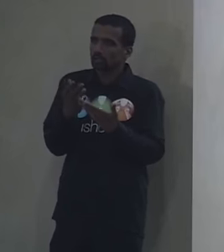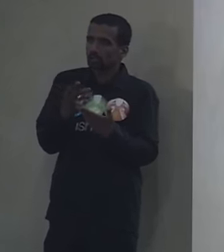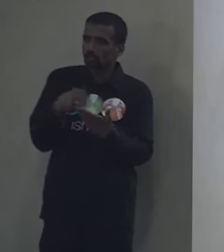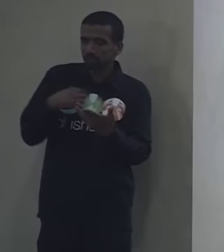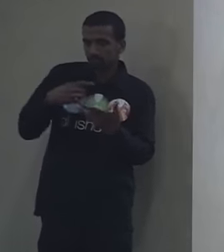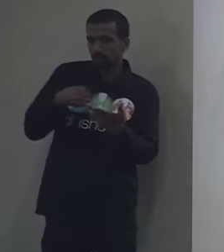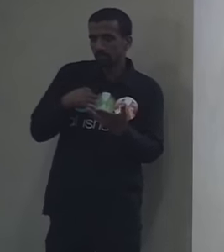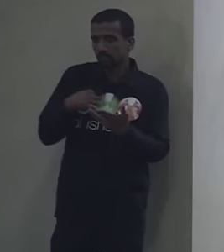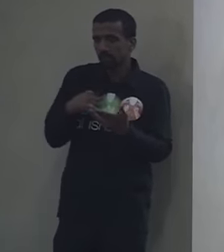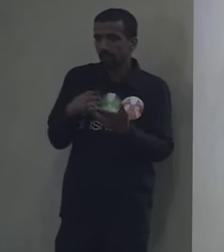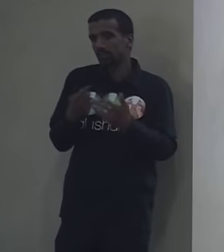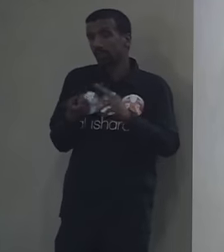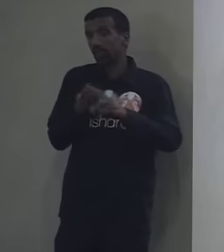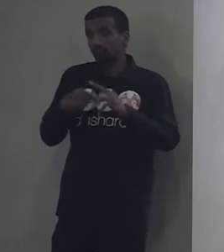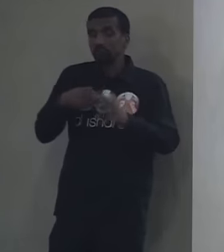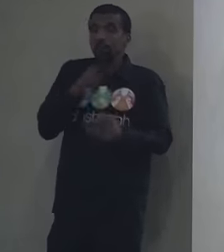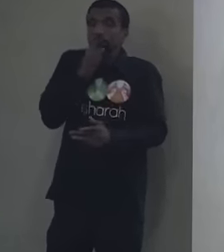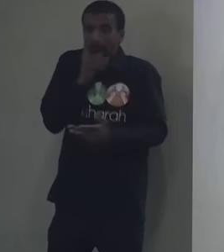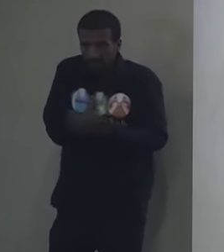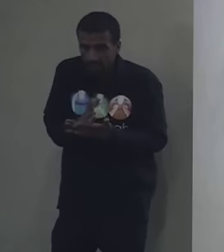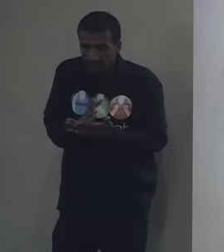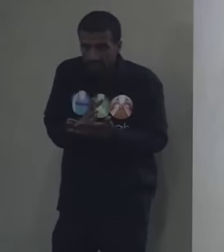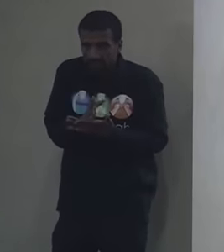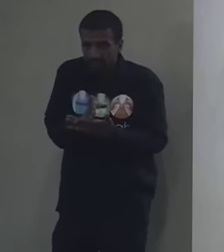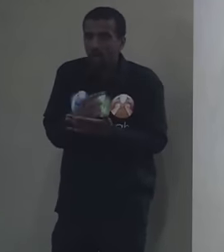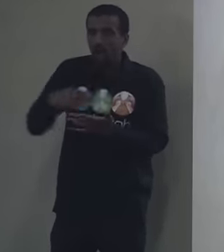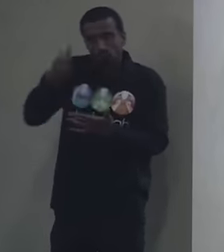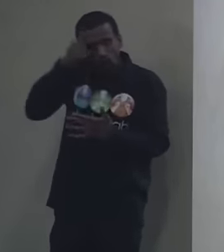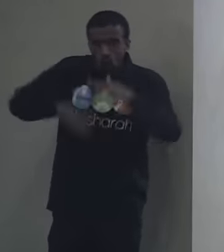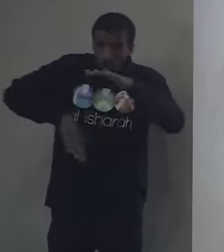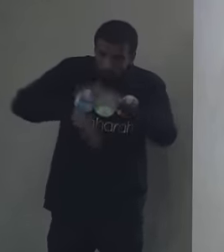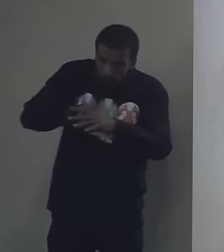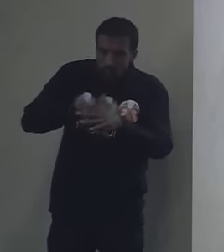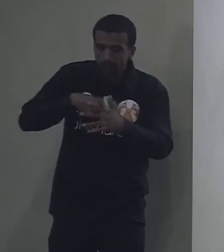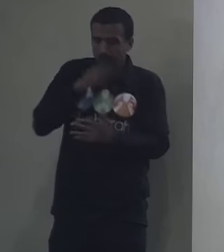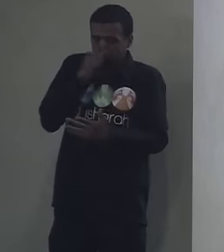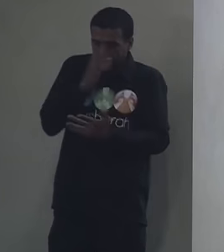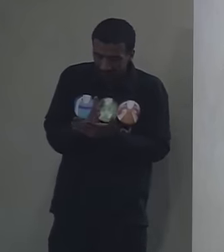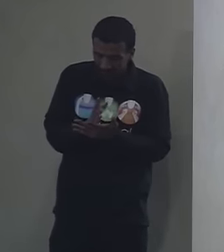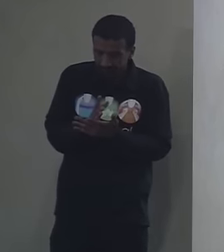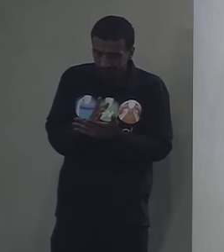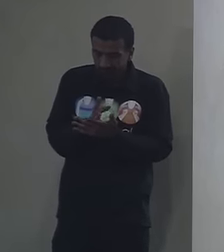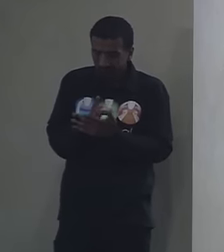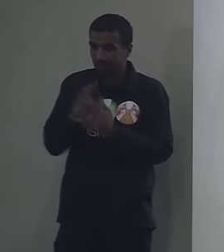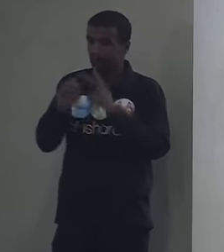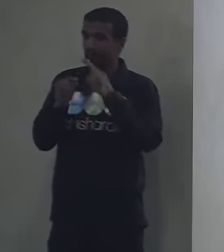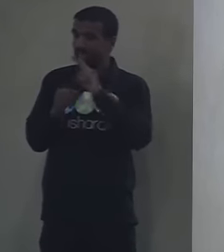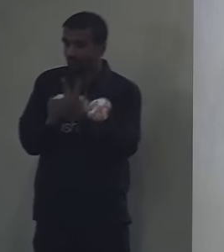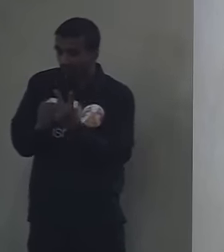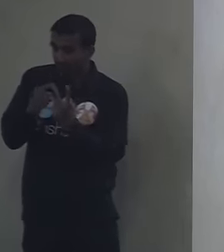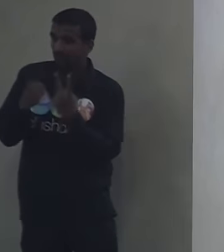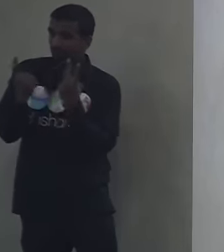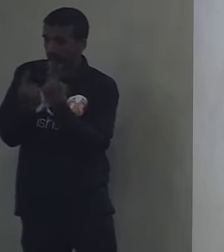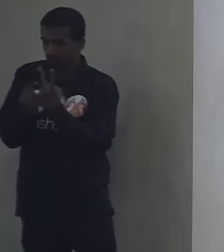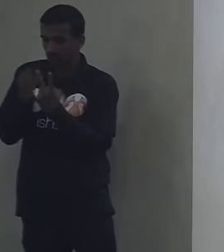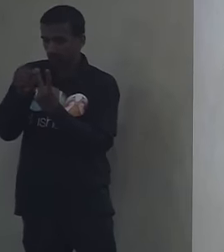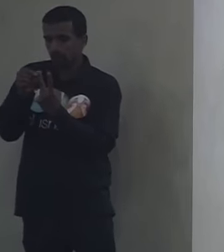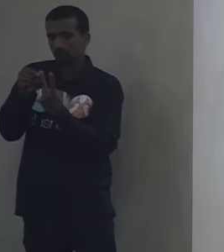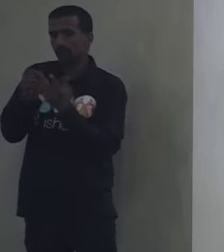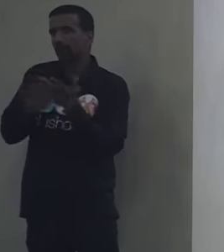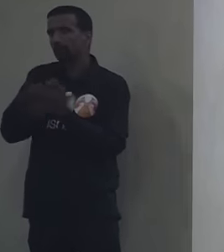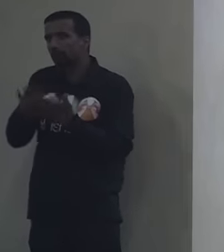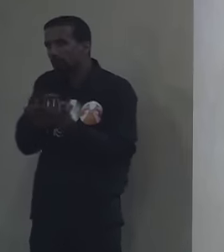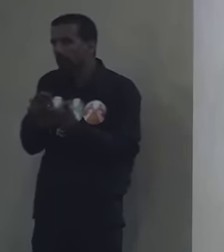When you're convinced of something, without the shadow of a doubt, you have yaqeen. The second thing it has is tahqiqul amr.